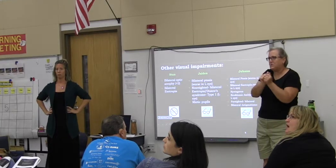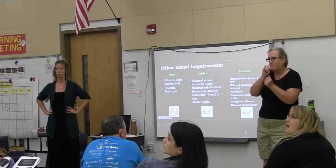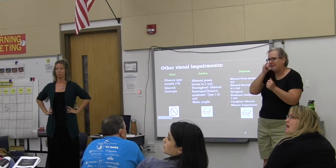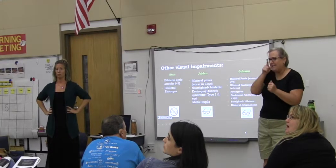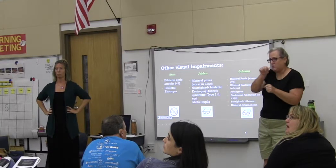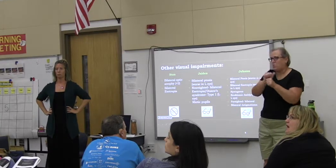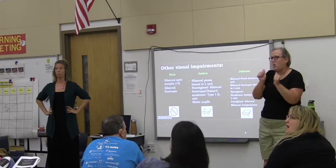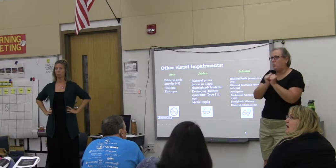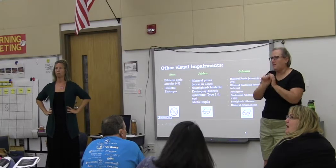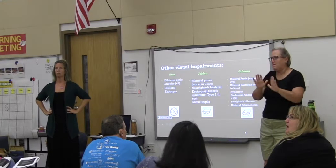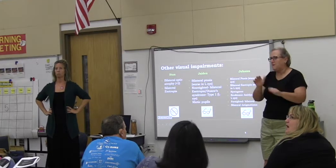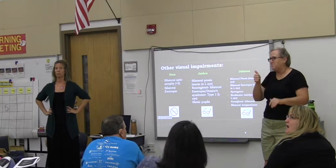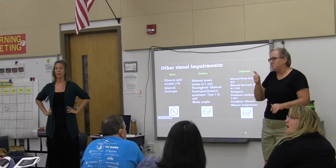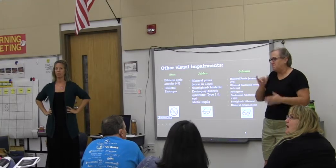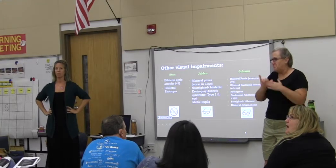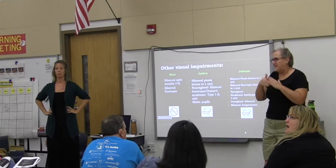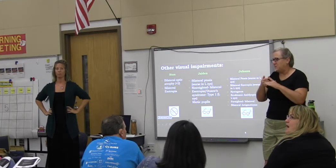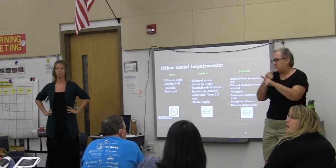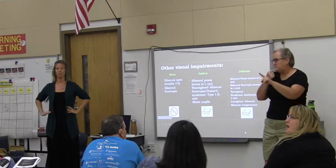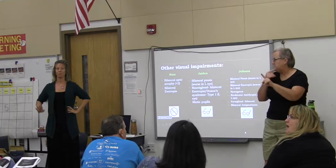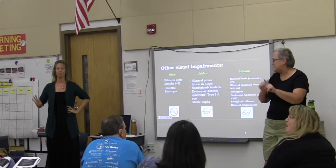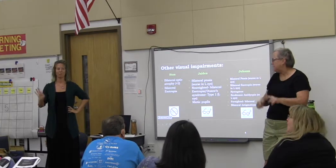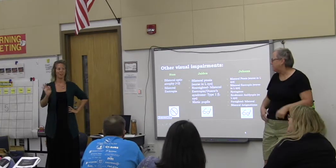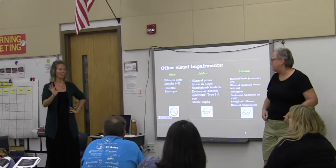work with. Okay.